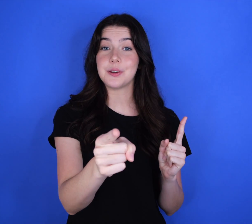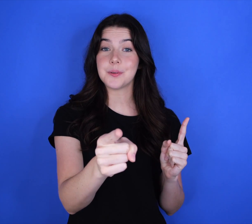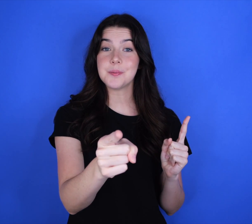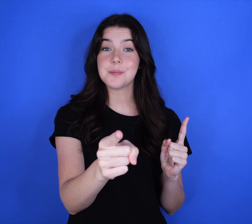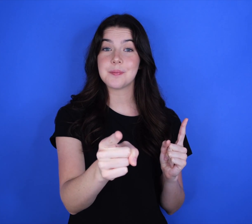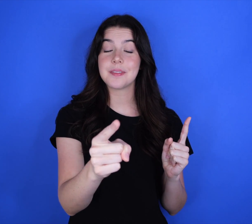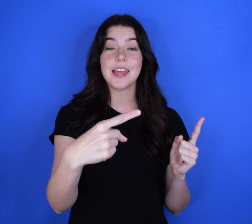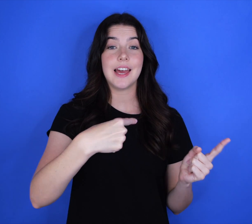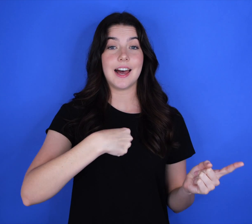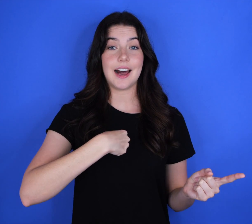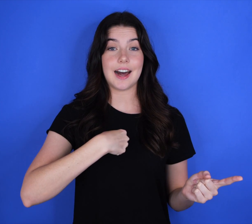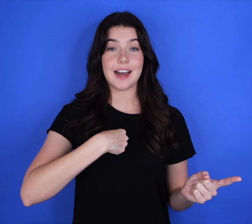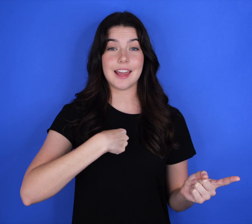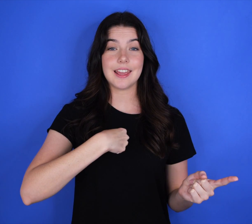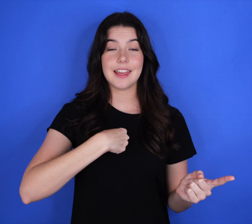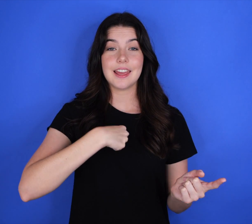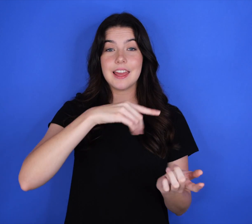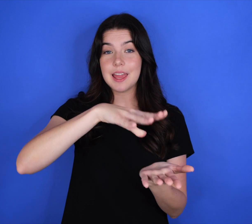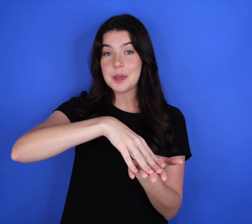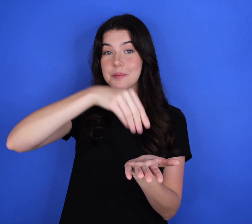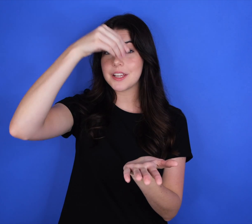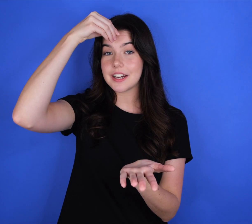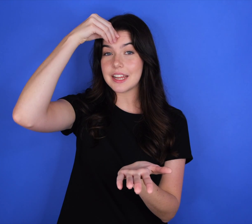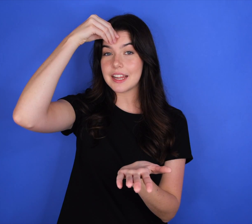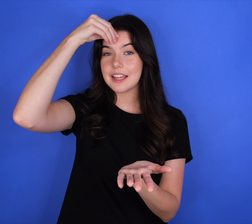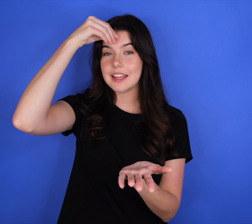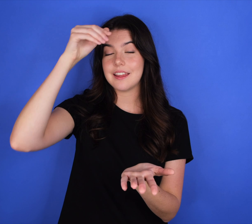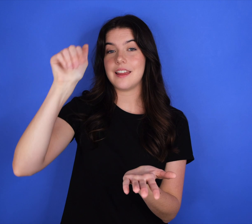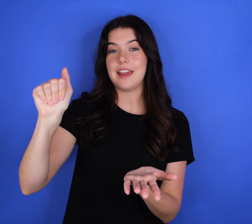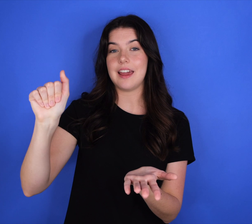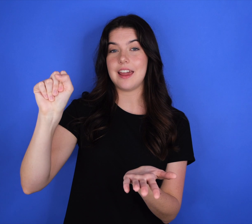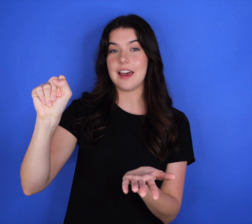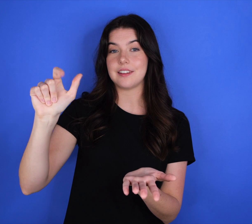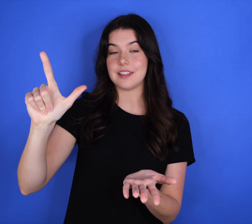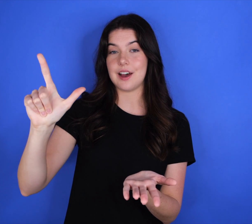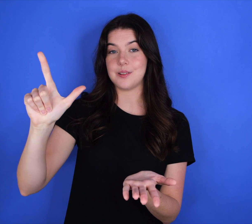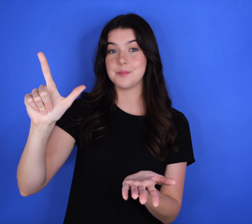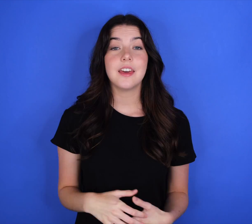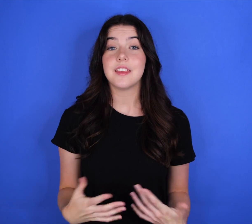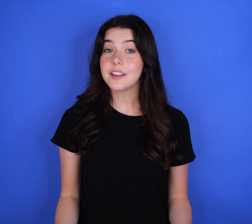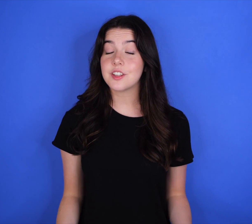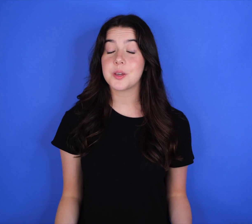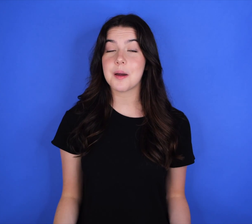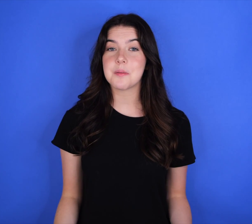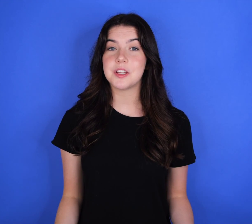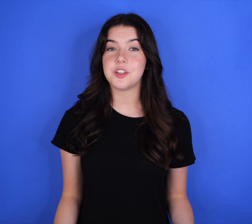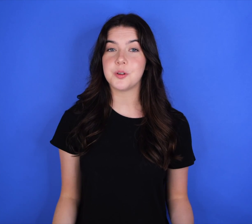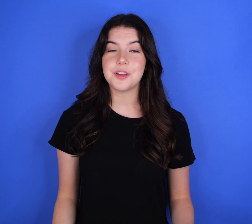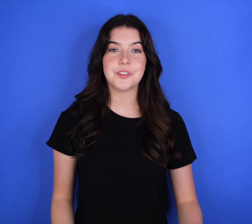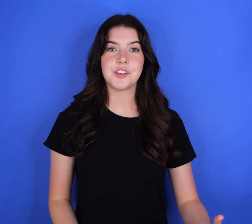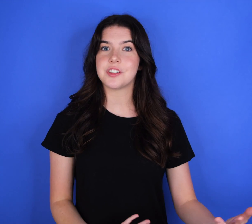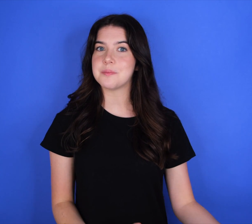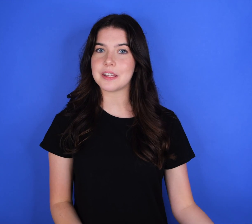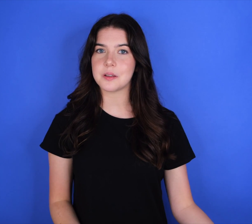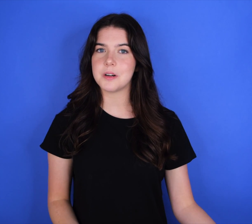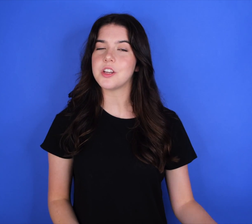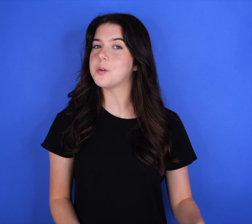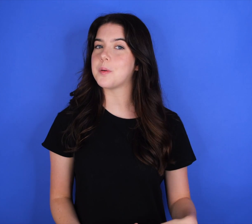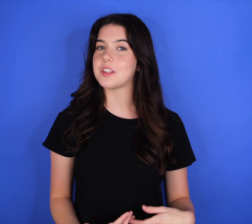you, I am learning, ASL. The next thing you might want to do is if you just met someone, you would want to